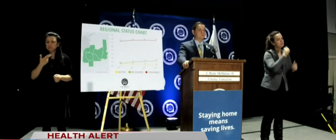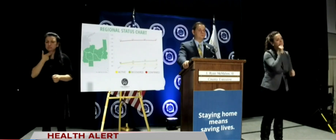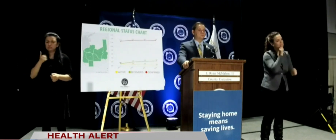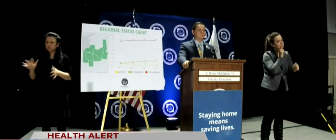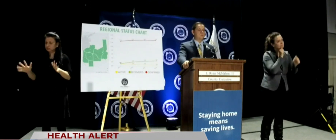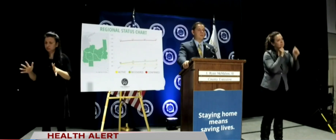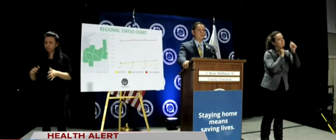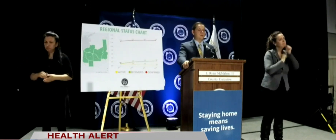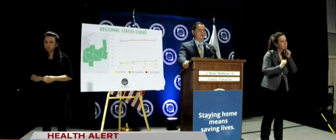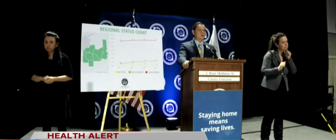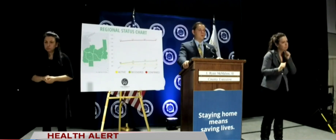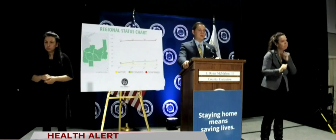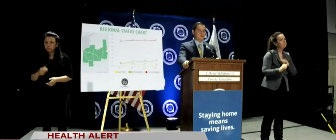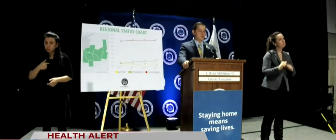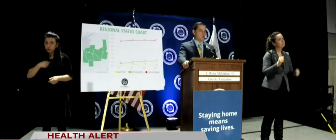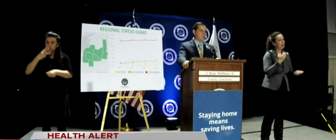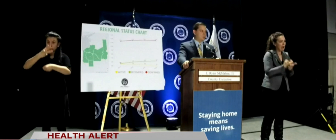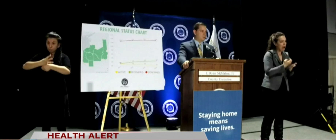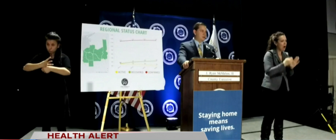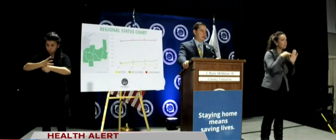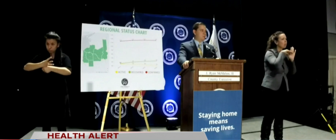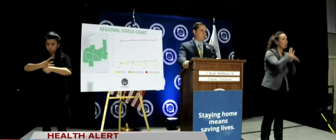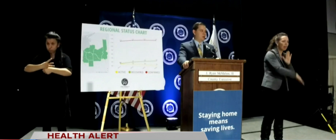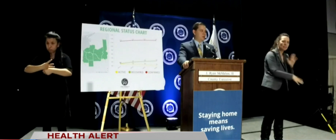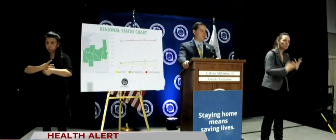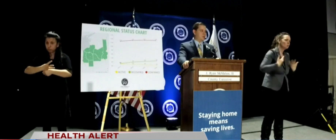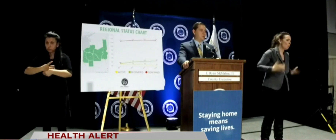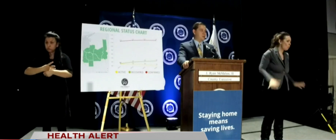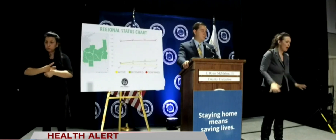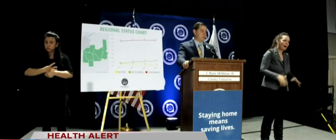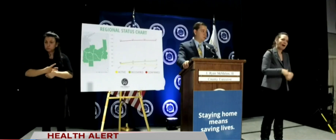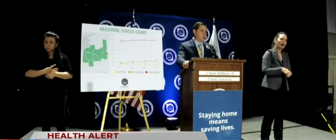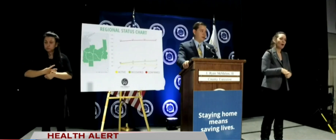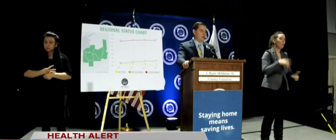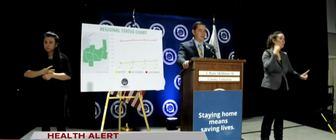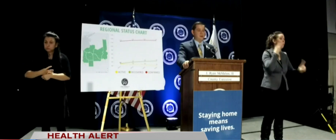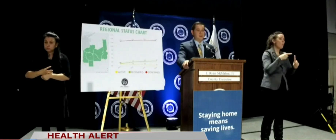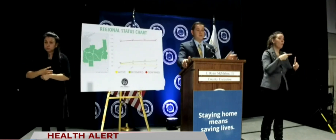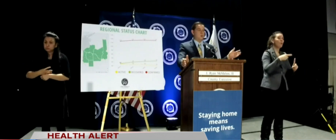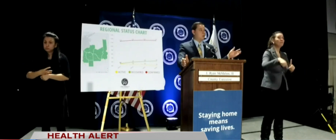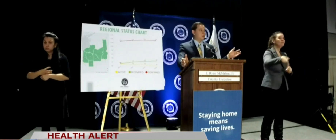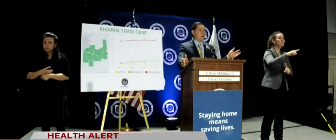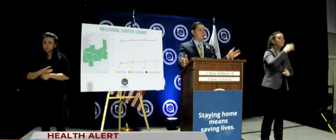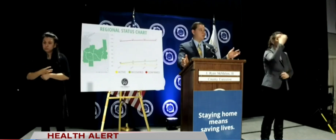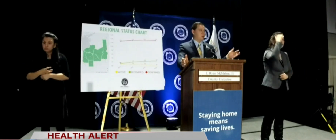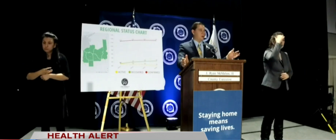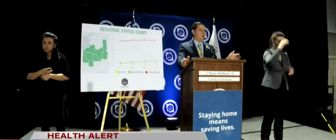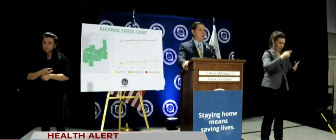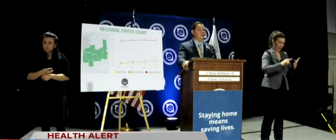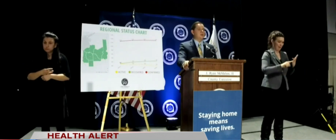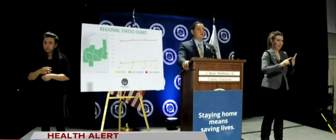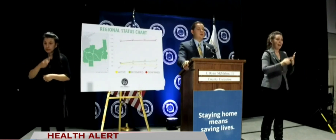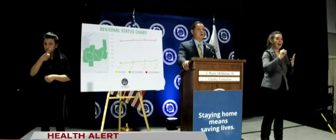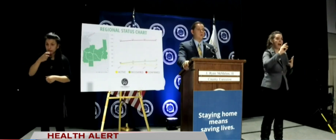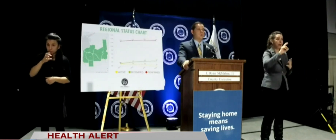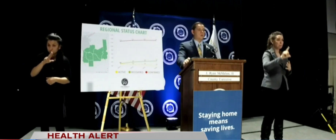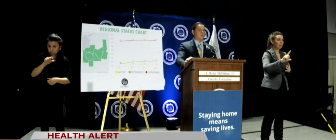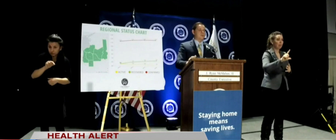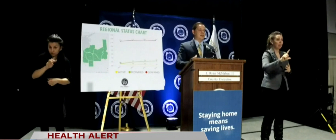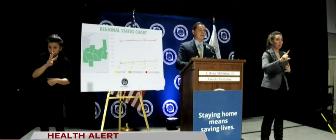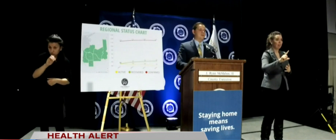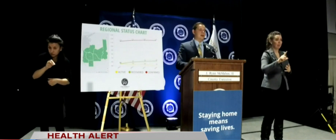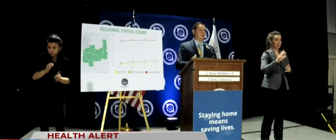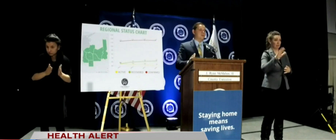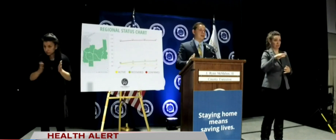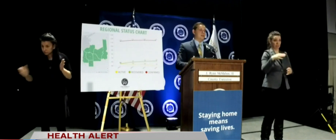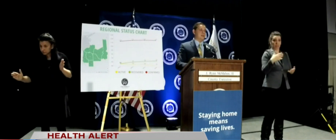is, we knew that April 30th, nothing was happening before that. It's only April 20th. So let's